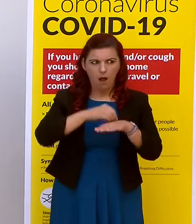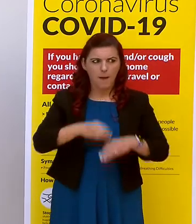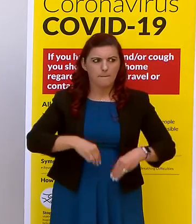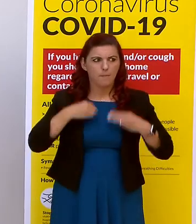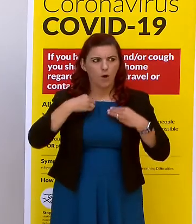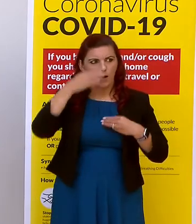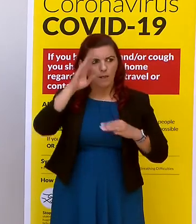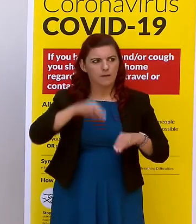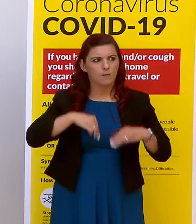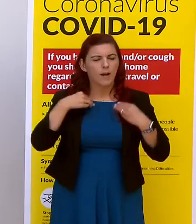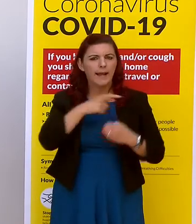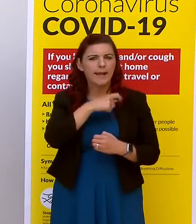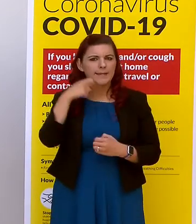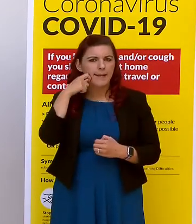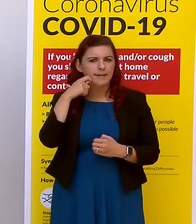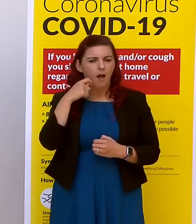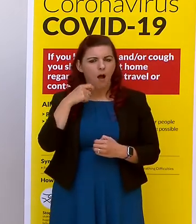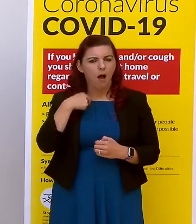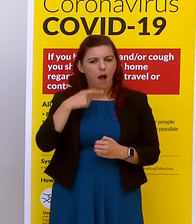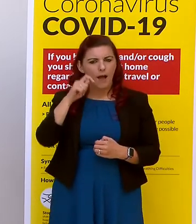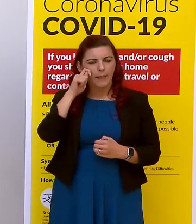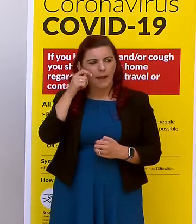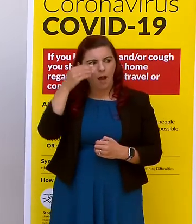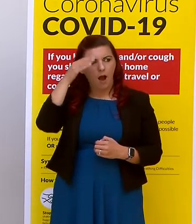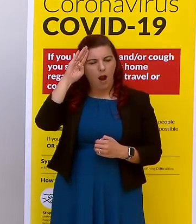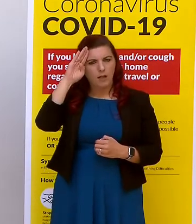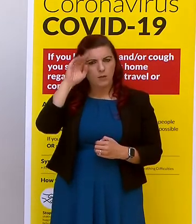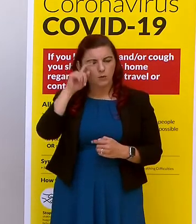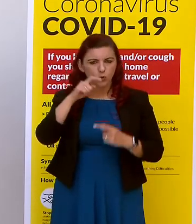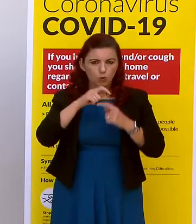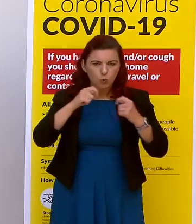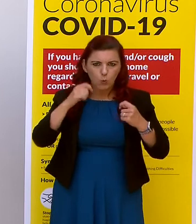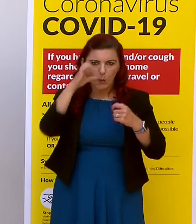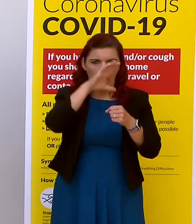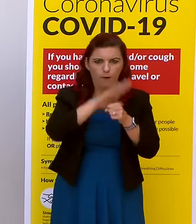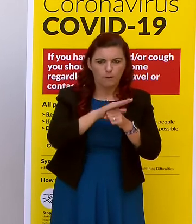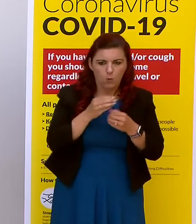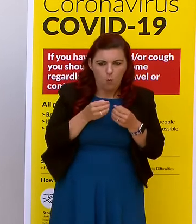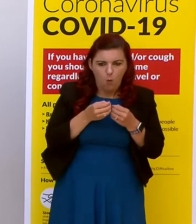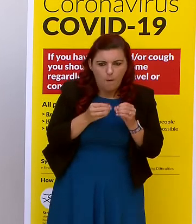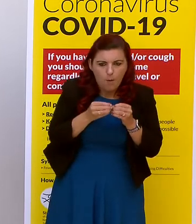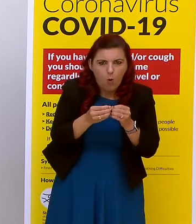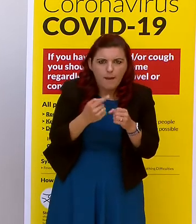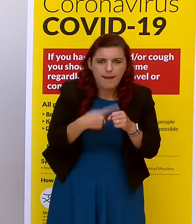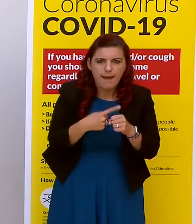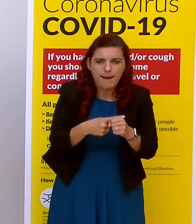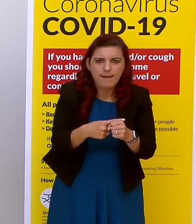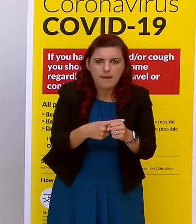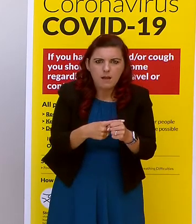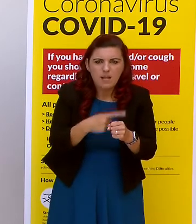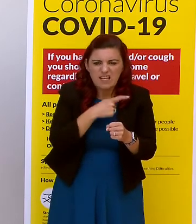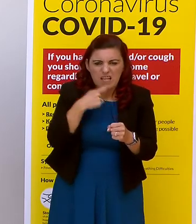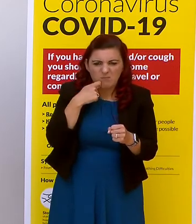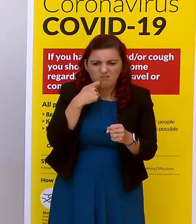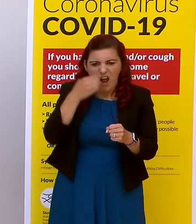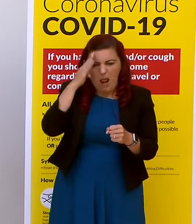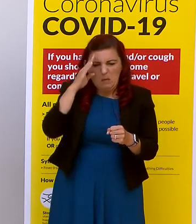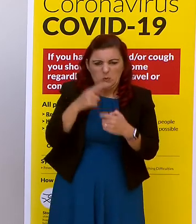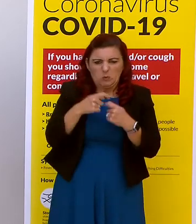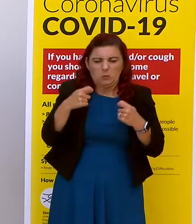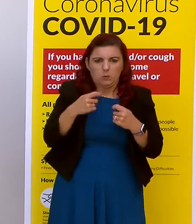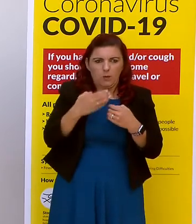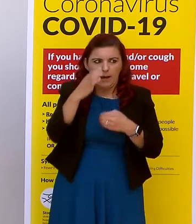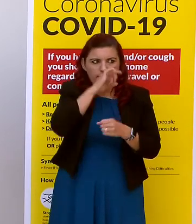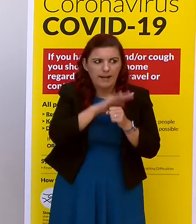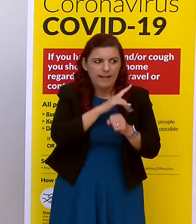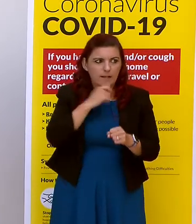felt Ireland had been on the slow side and ultra cautious in reopening the country. And he also said that he felt when he looked at the data,